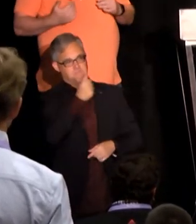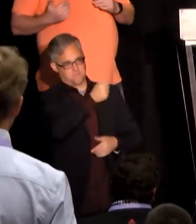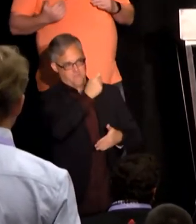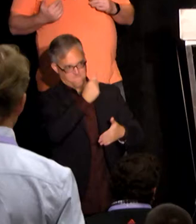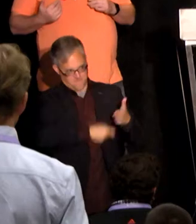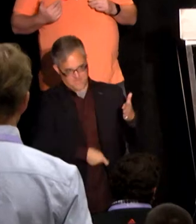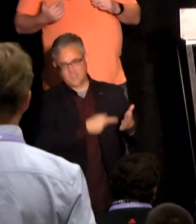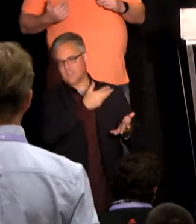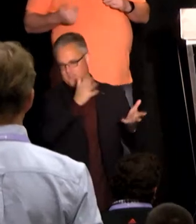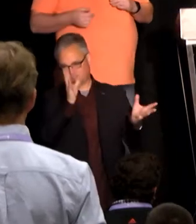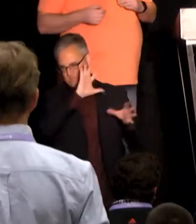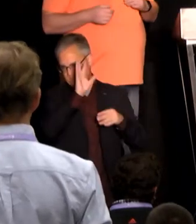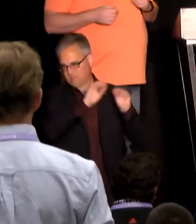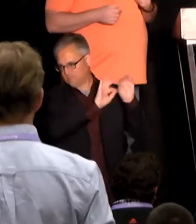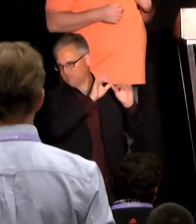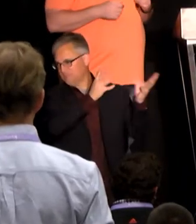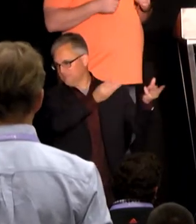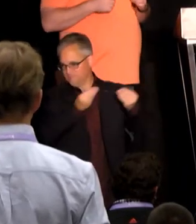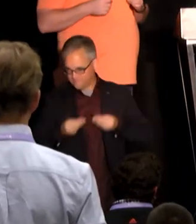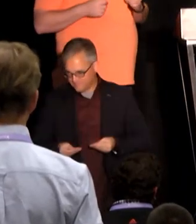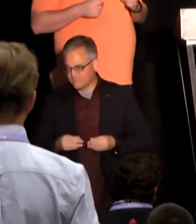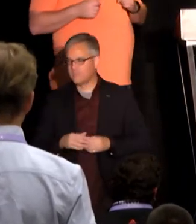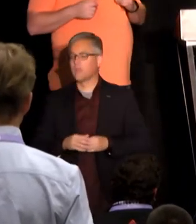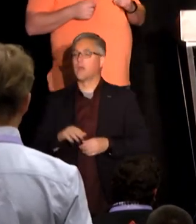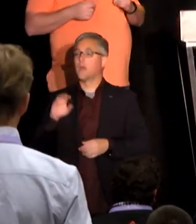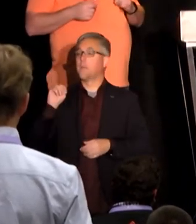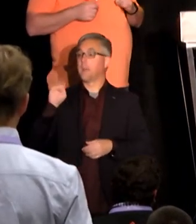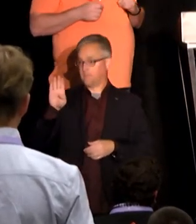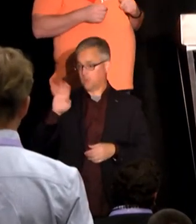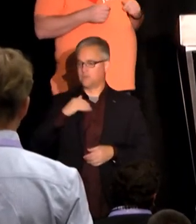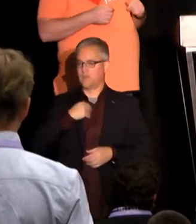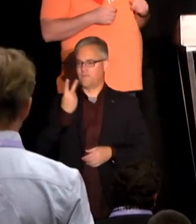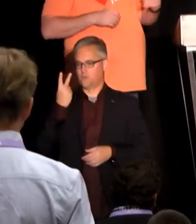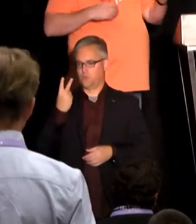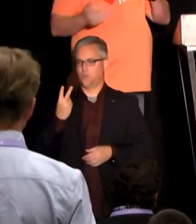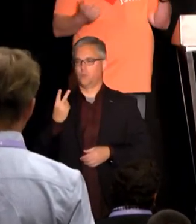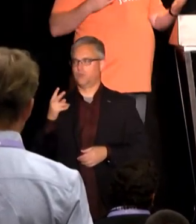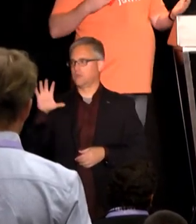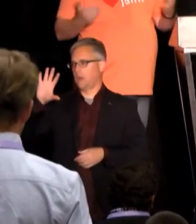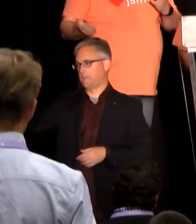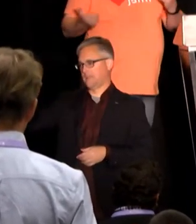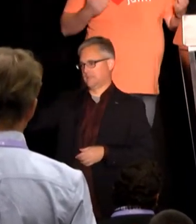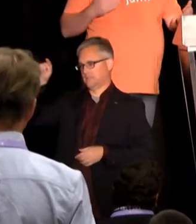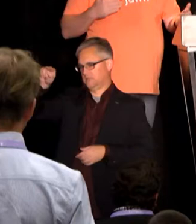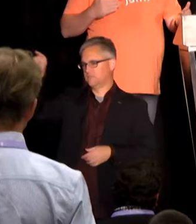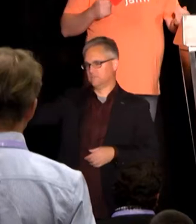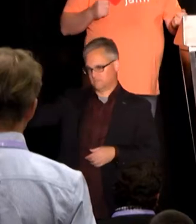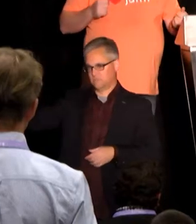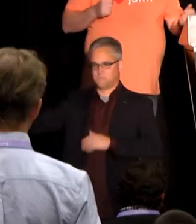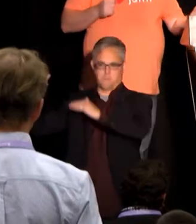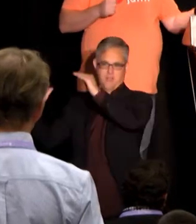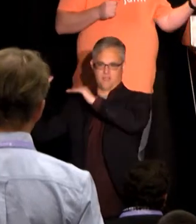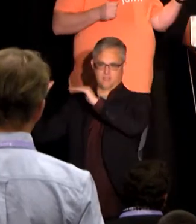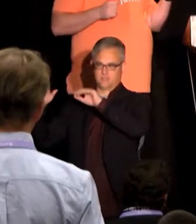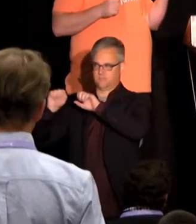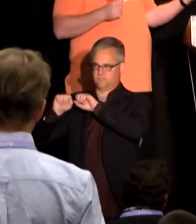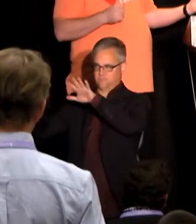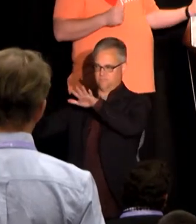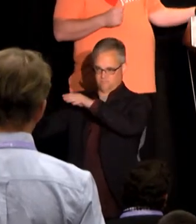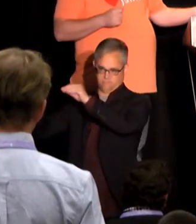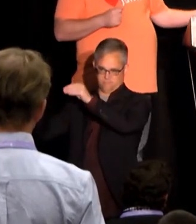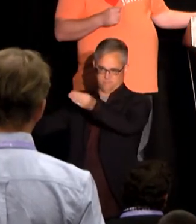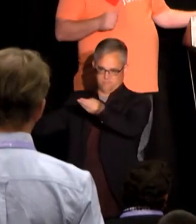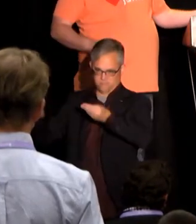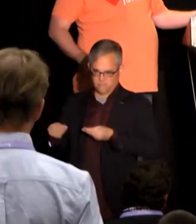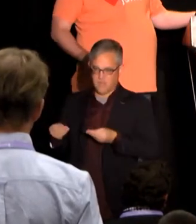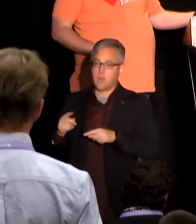that iPad that way. MacBooks, we also have two different third-party companies we kind of balance that load through, but we are in the process